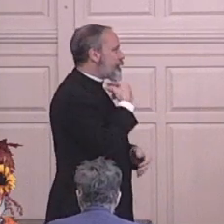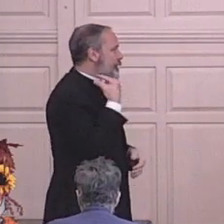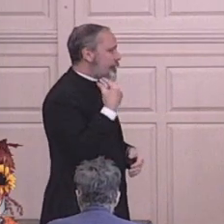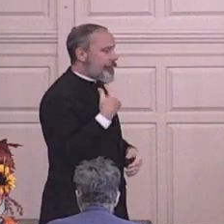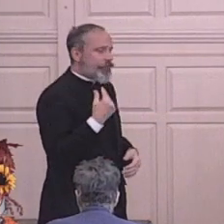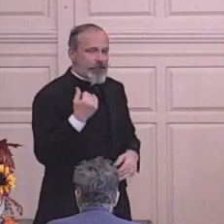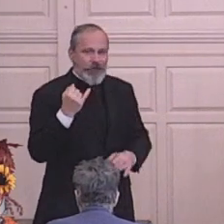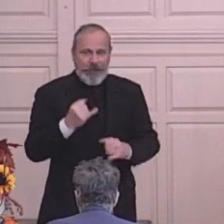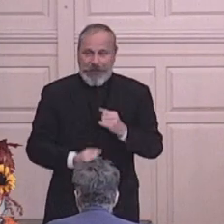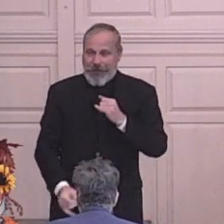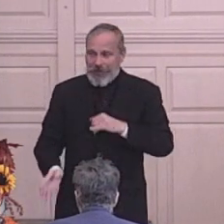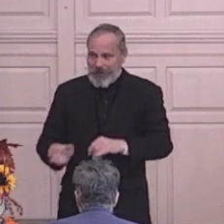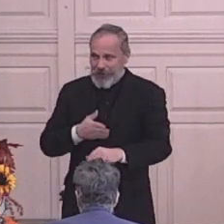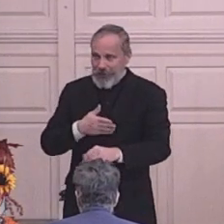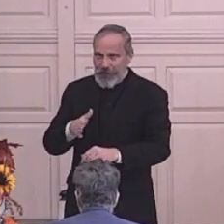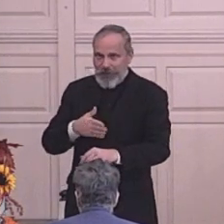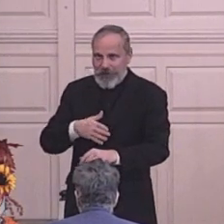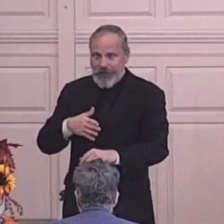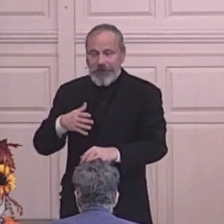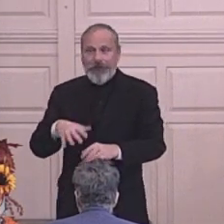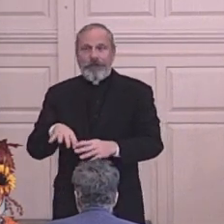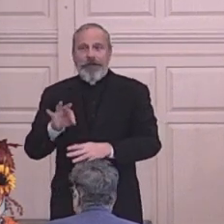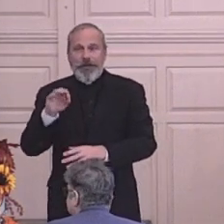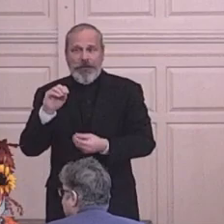Our closing hymn can be found at number